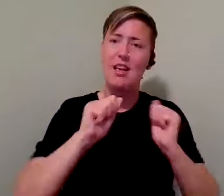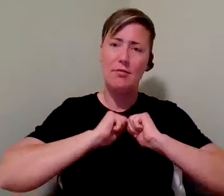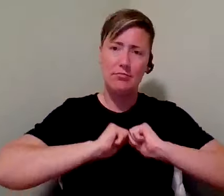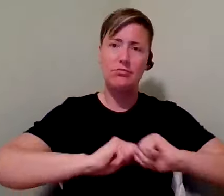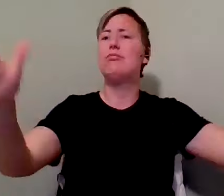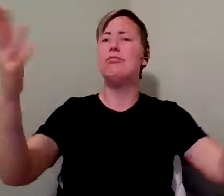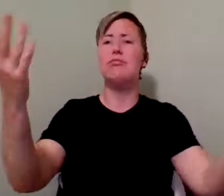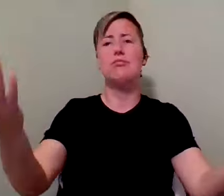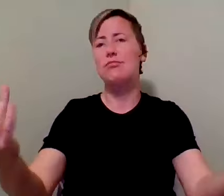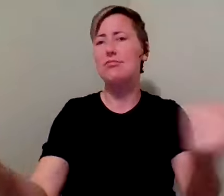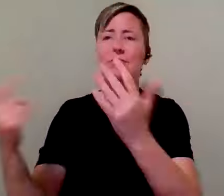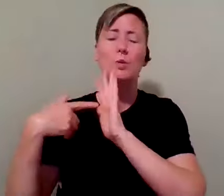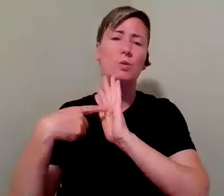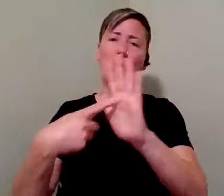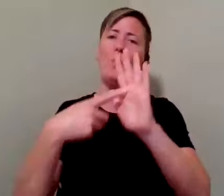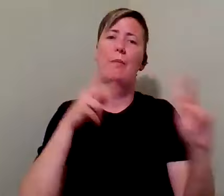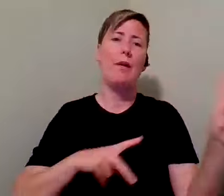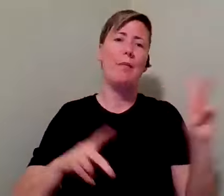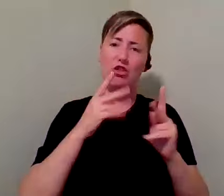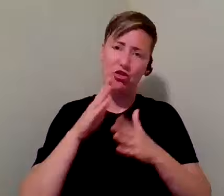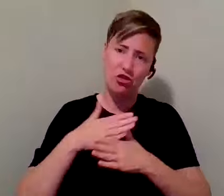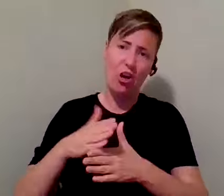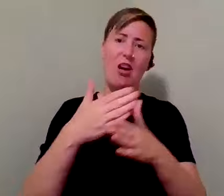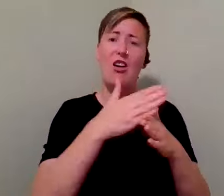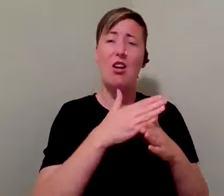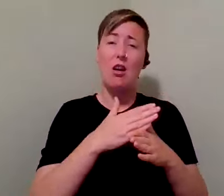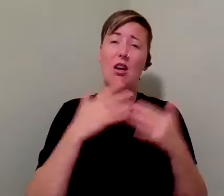the results. 50 million copies of the big book,